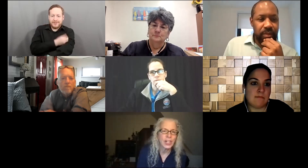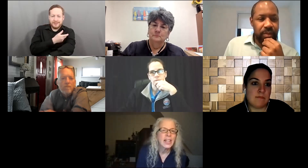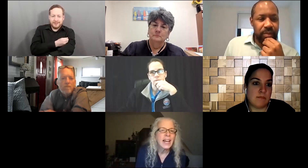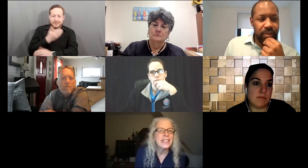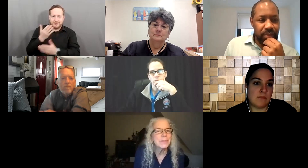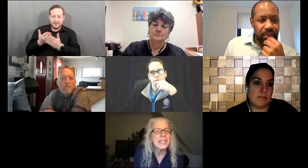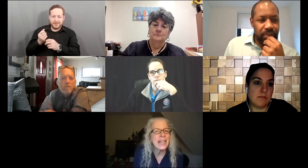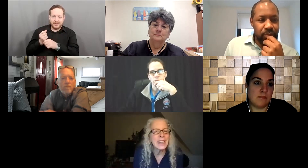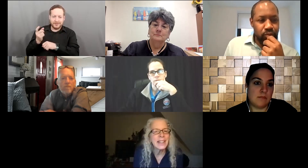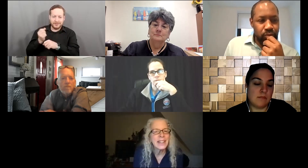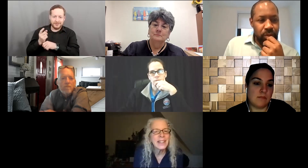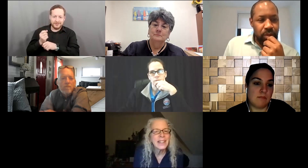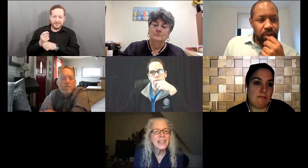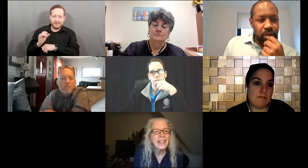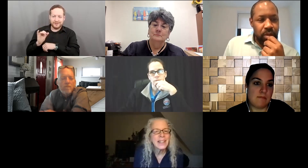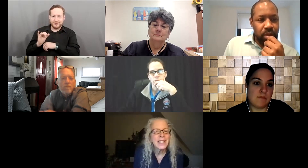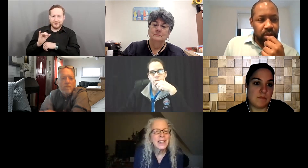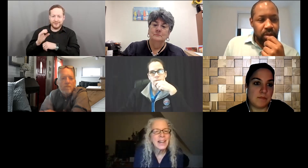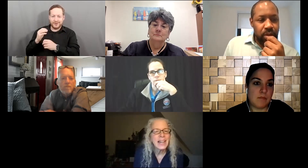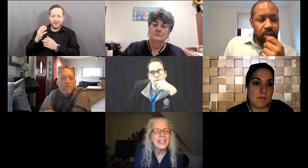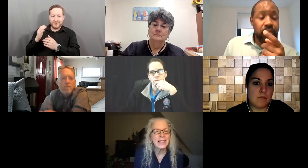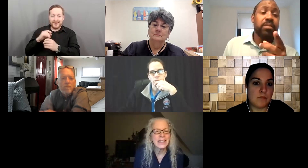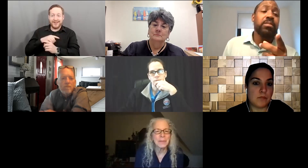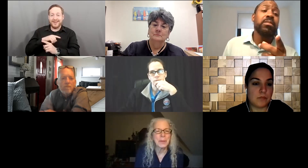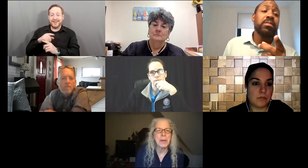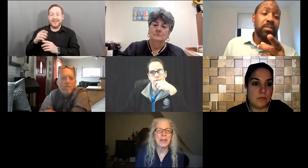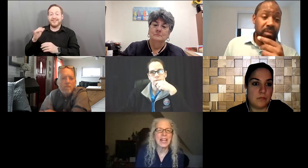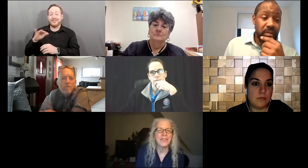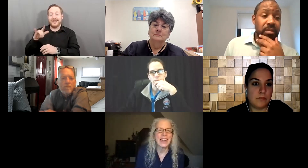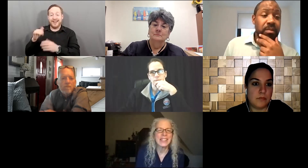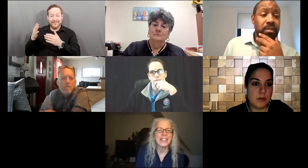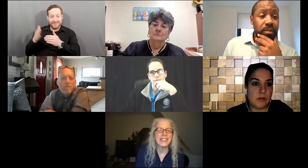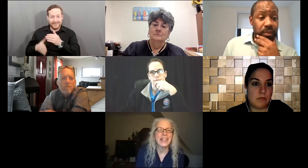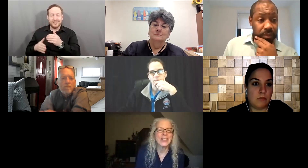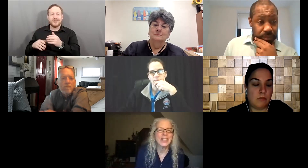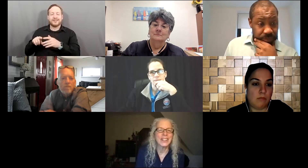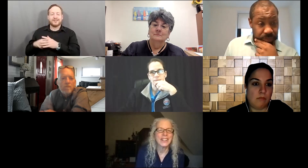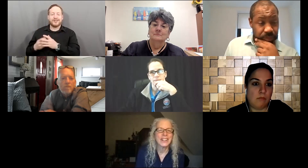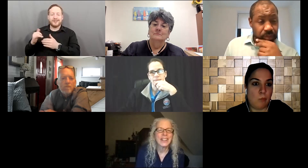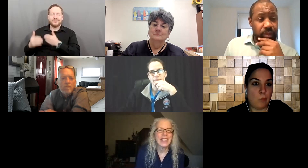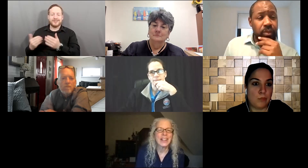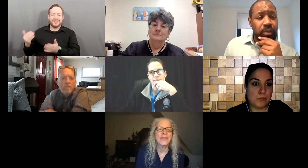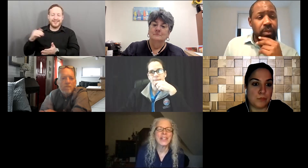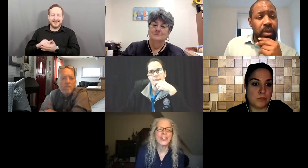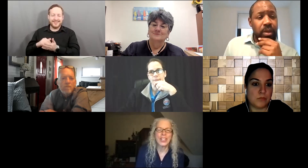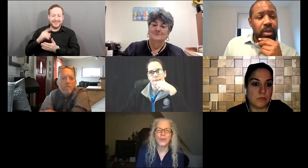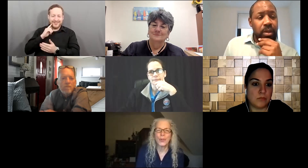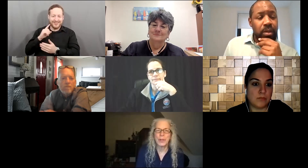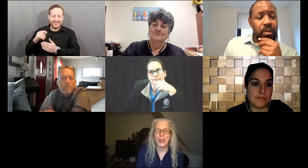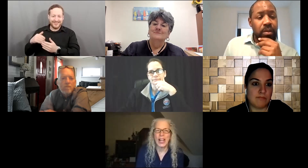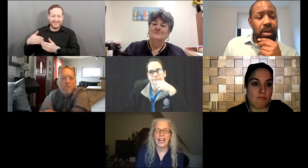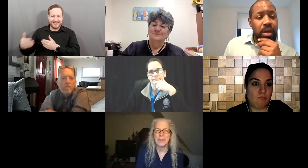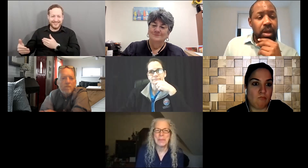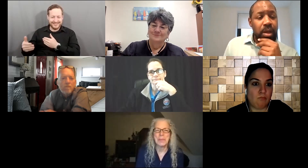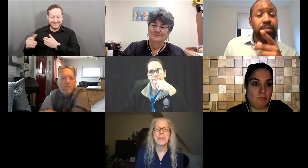advantage. And Tim's saying, I think there'll still be people getting vaccines next year. Like they'll finish this group